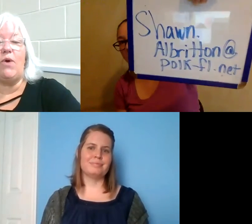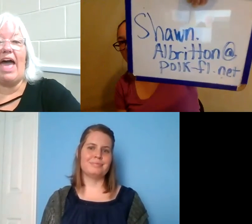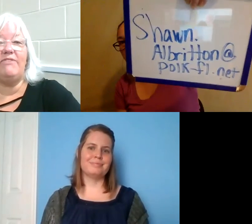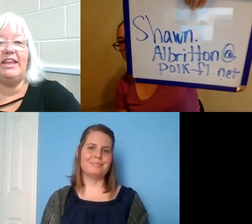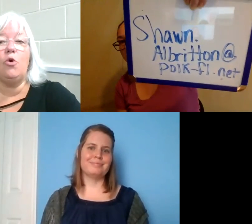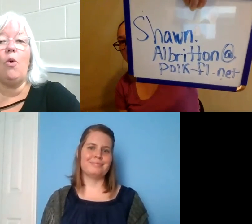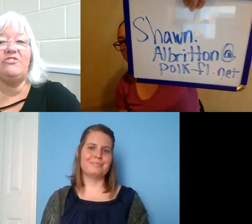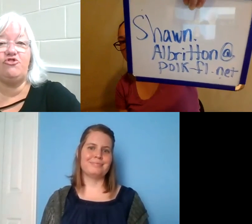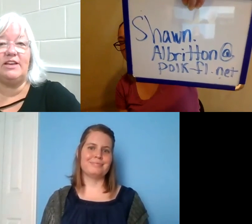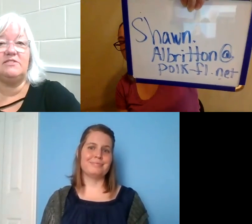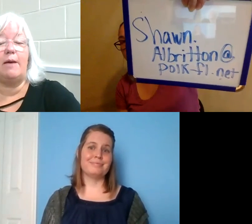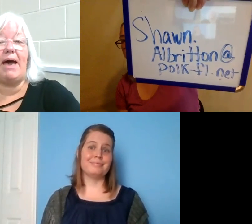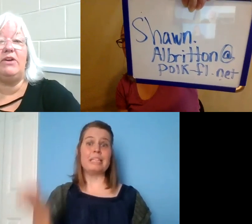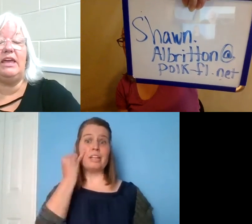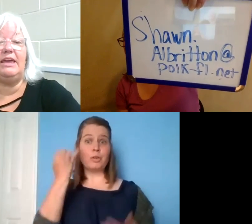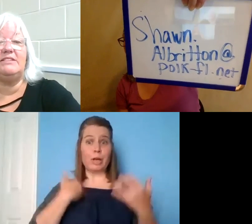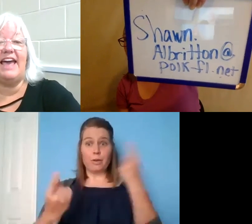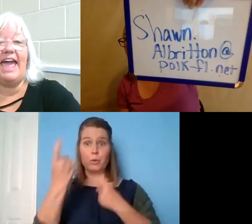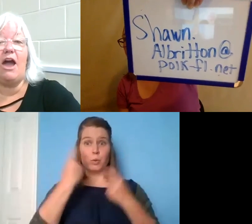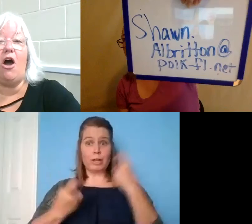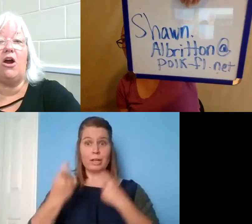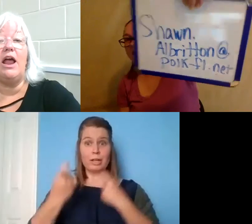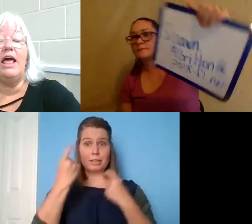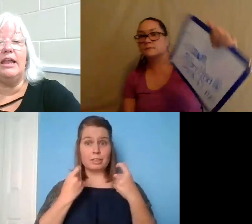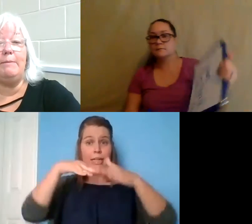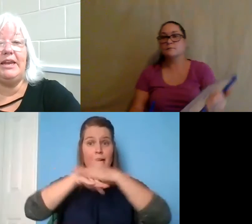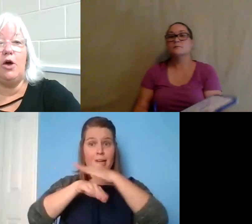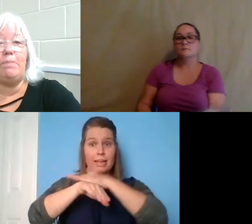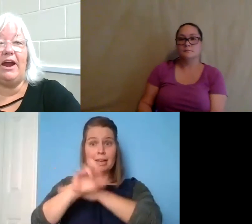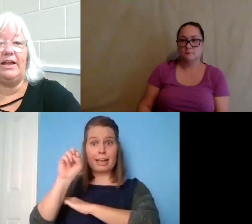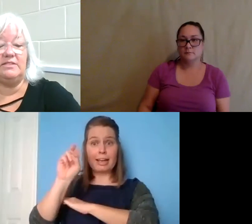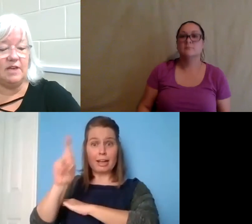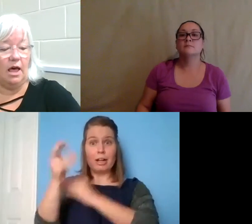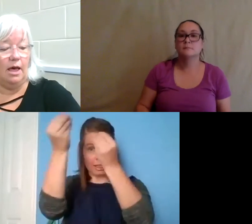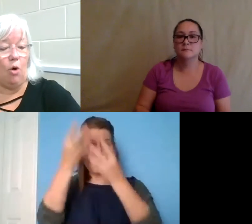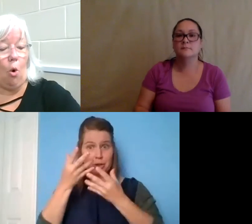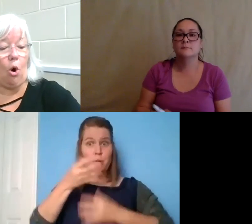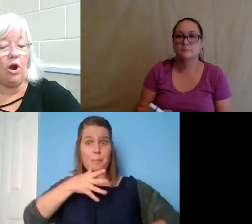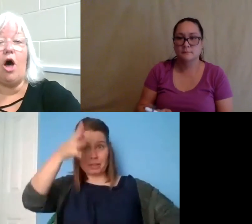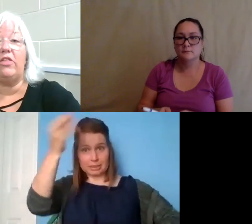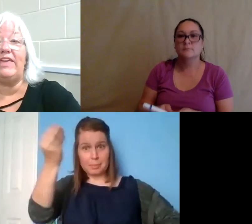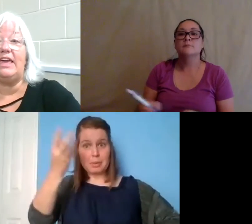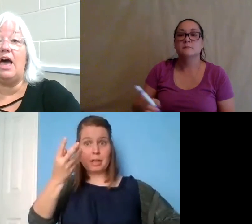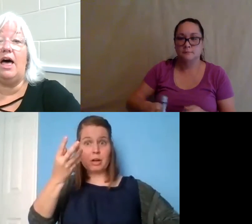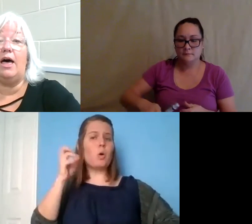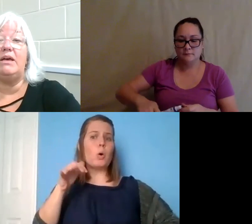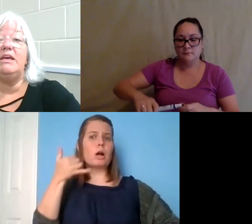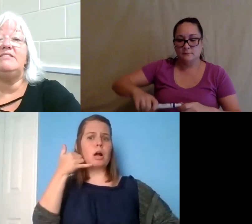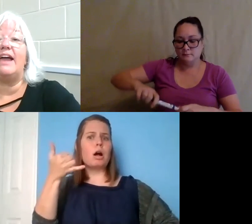If you have any questions about getting into AR, let me know, parents, or call